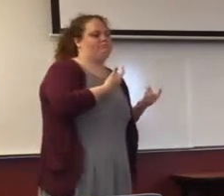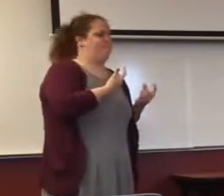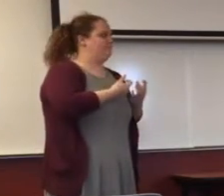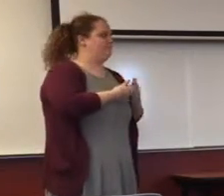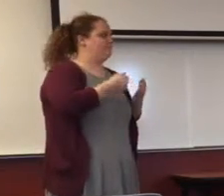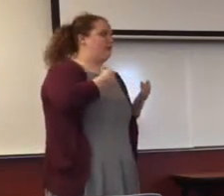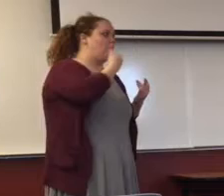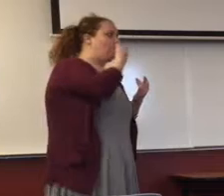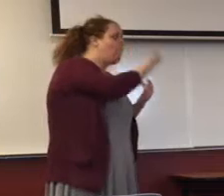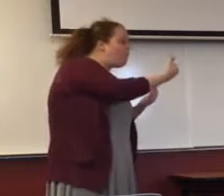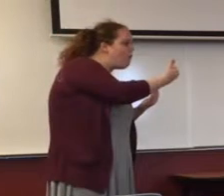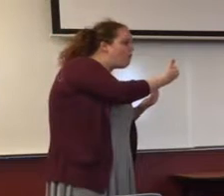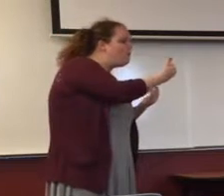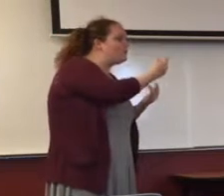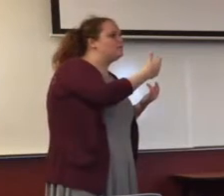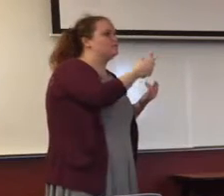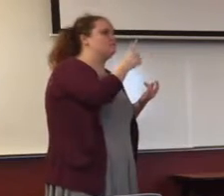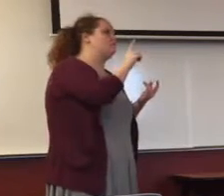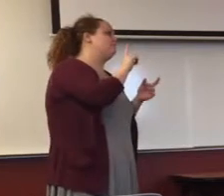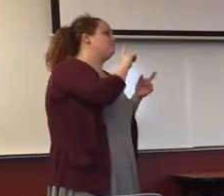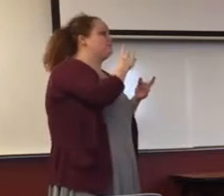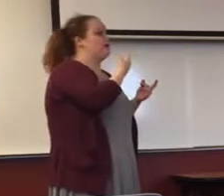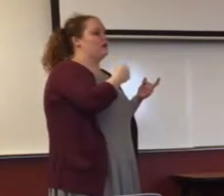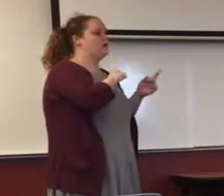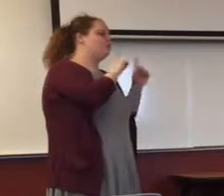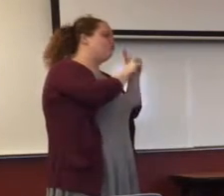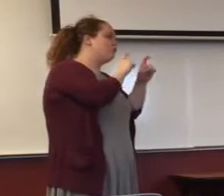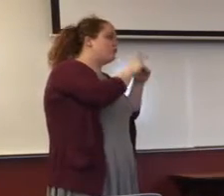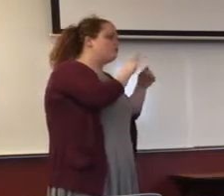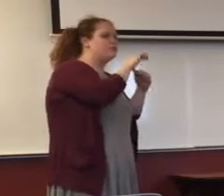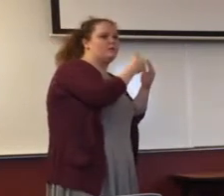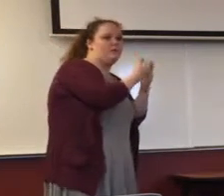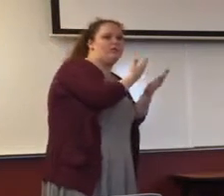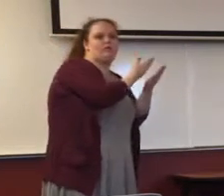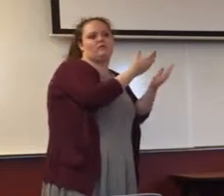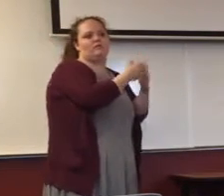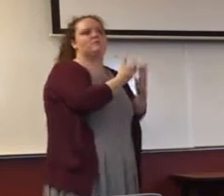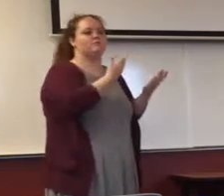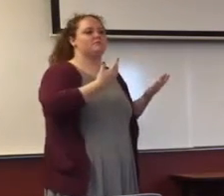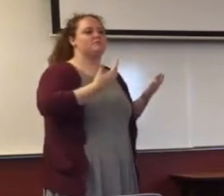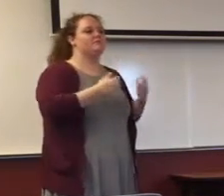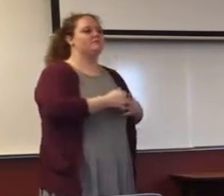bring an ATM in here? And they're like, no, it's gonna be $500. And I'm like, oh, nuts, of course. And I have to tell the residents